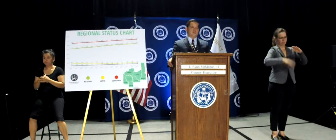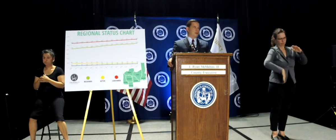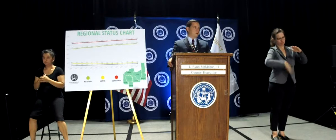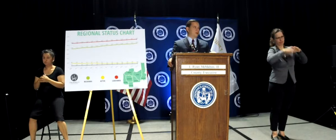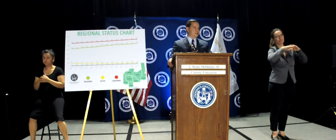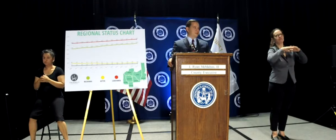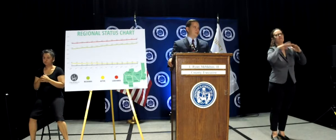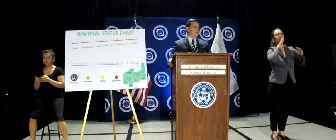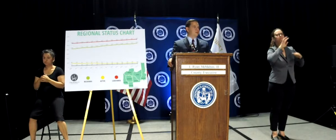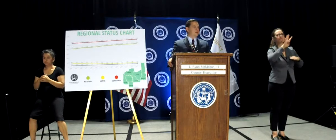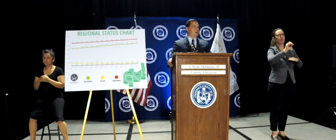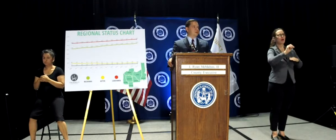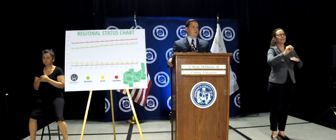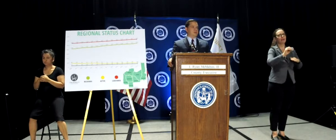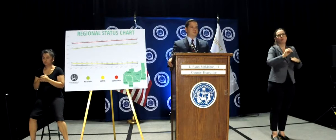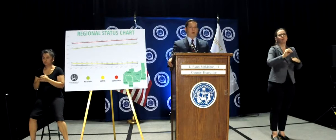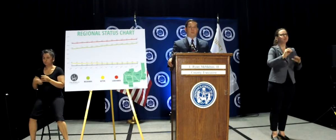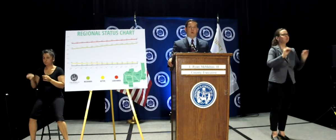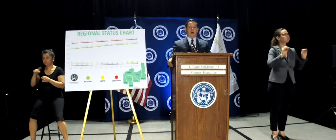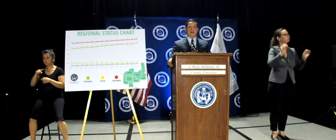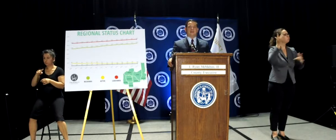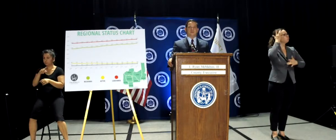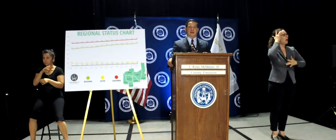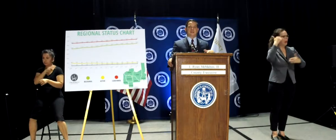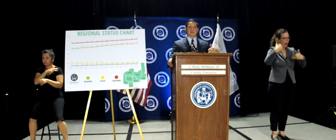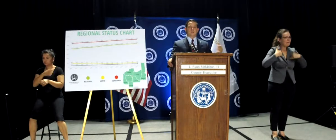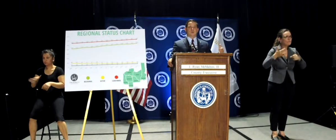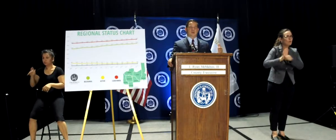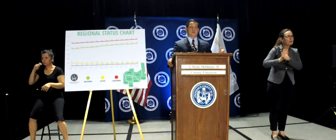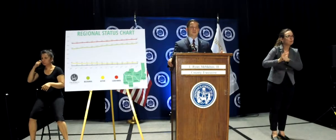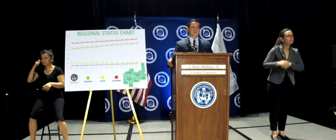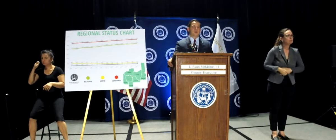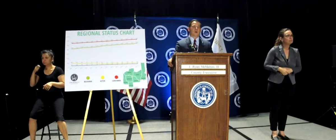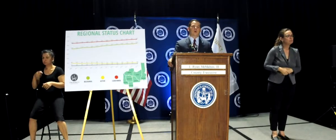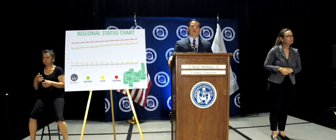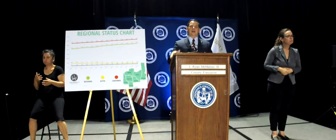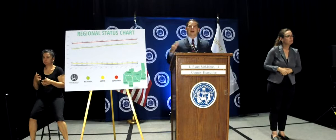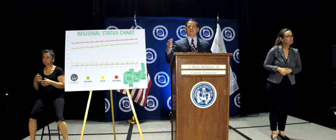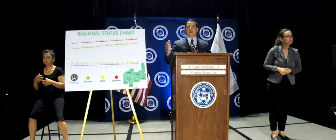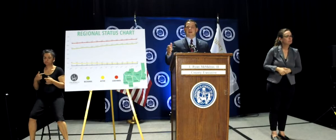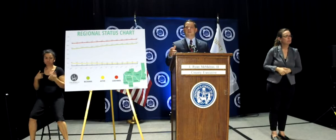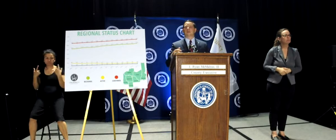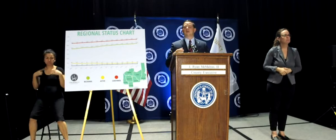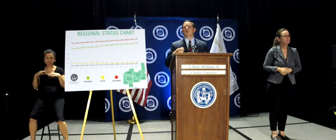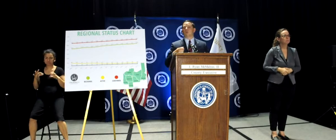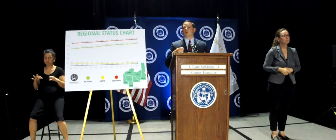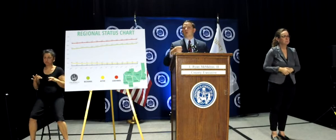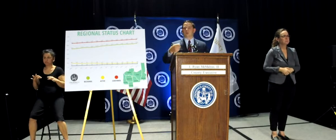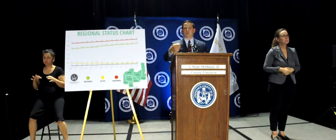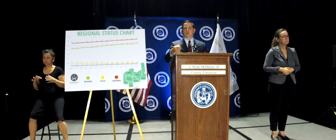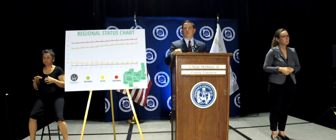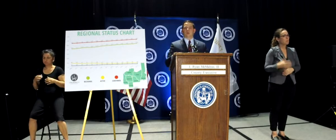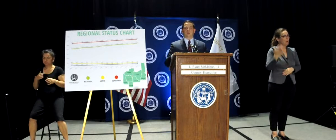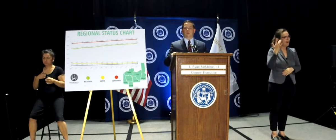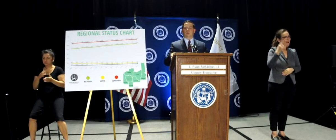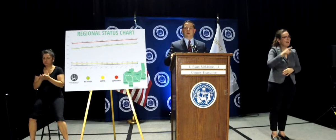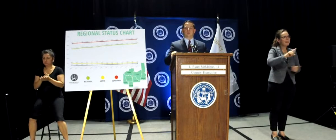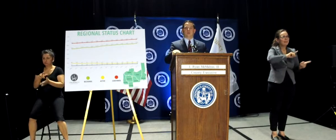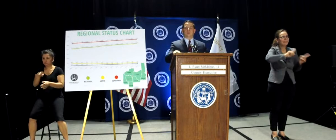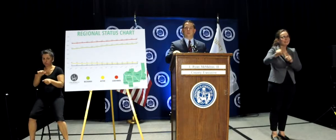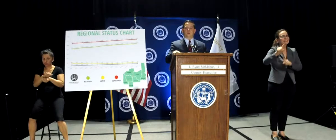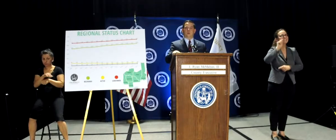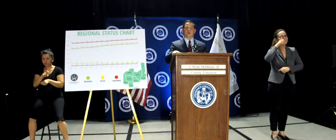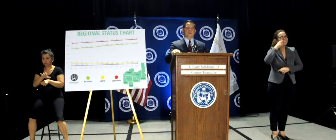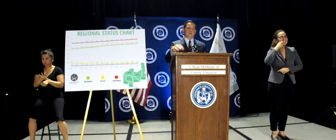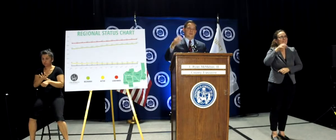tested because we're saying go get tested. And so that's a proactive test in most cases, or a contact. We're going through and we're ready